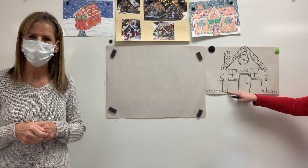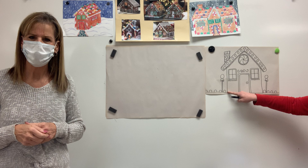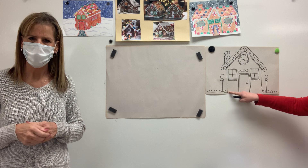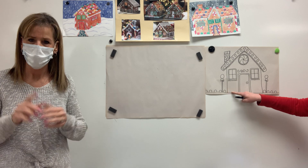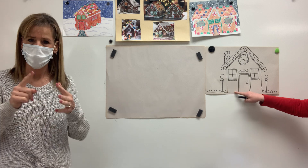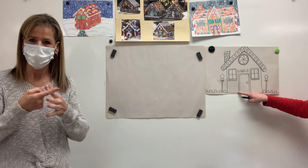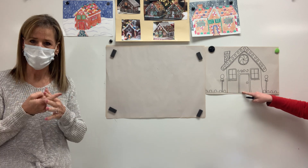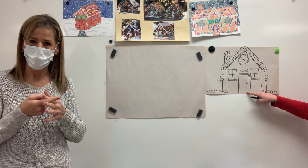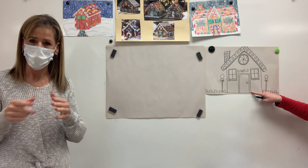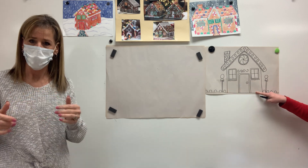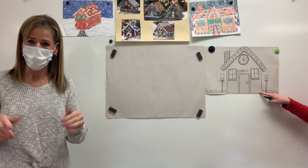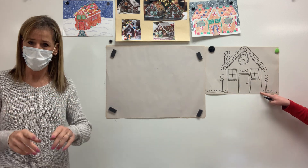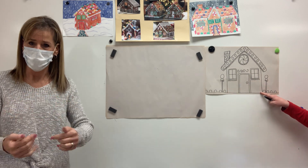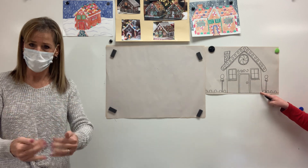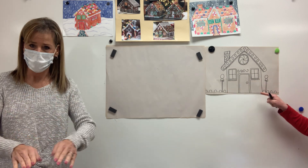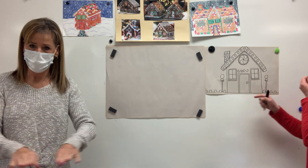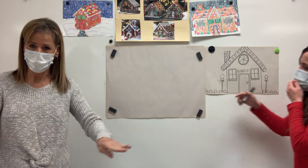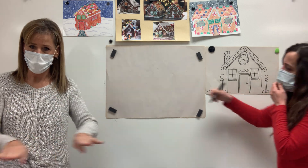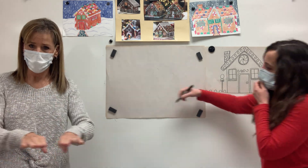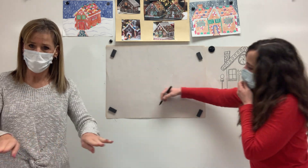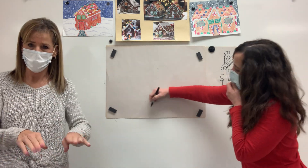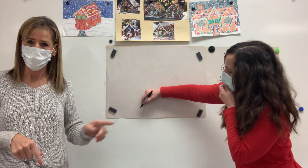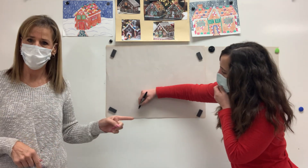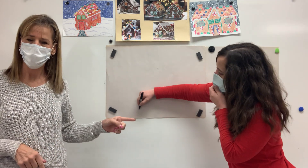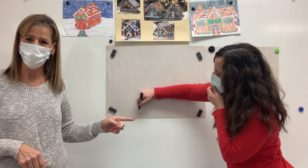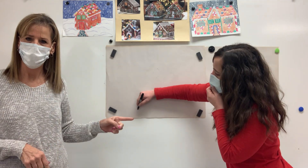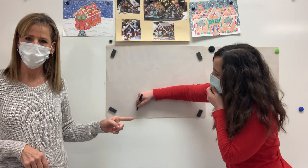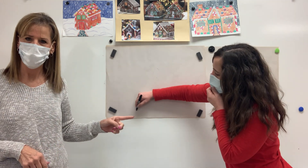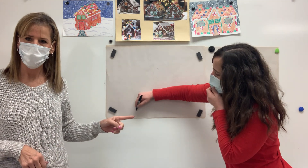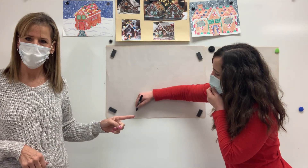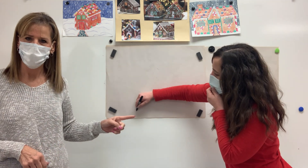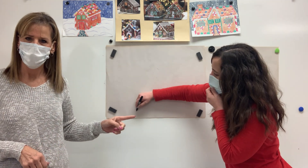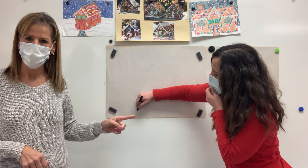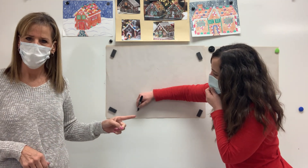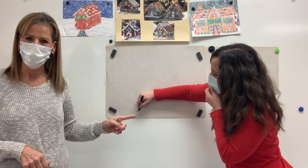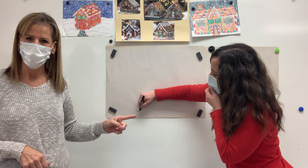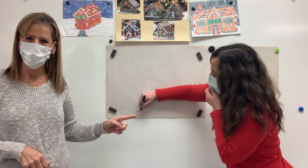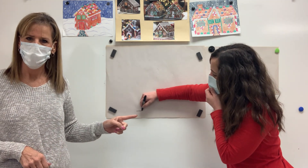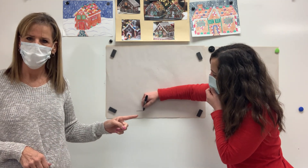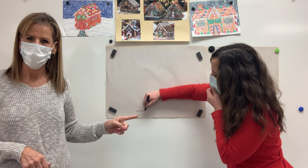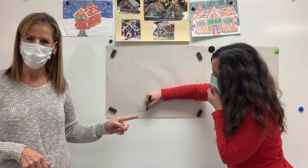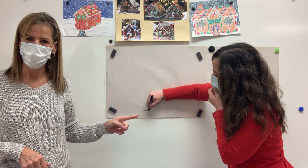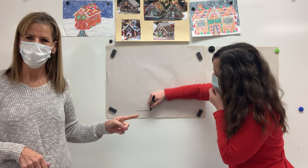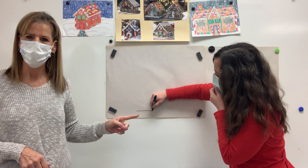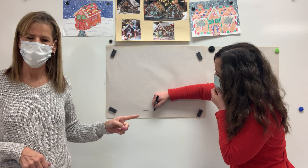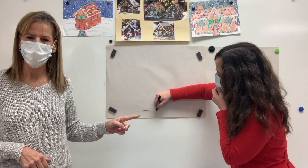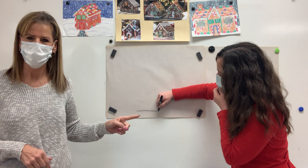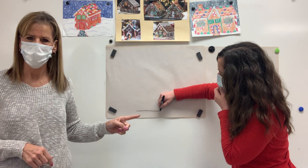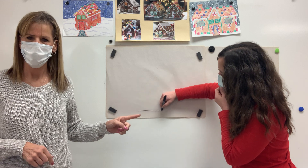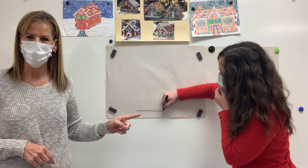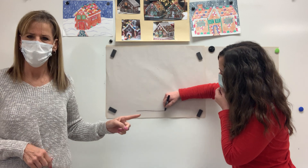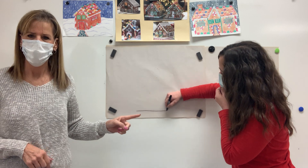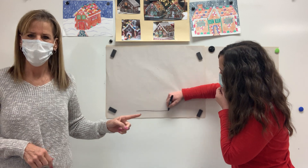start with the bottom part of our house. However big you want, I'm going to make that straight line. I'm going to do my